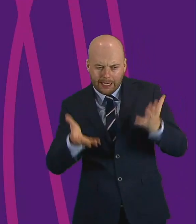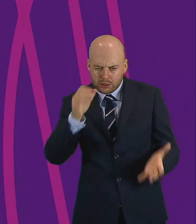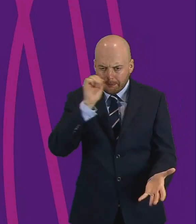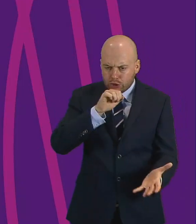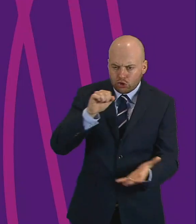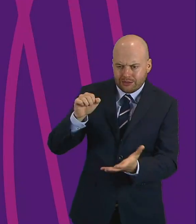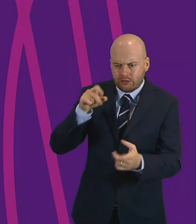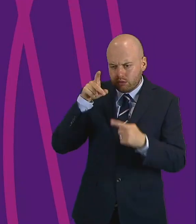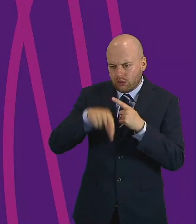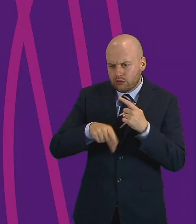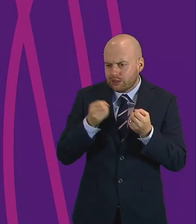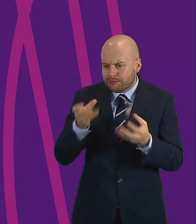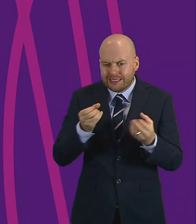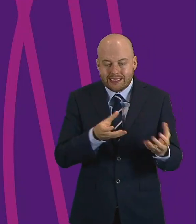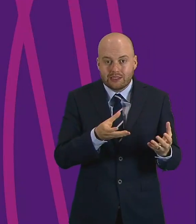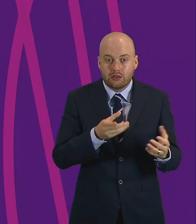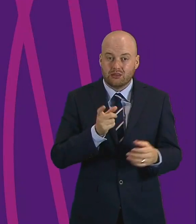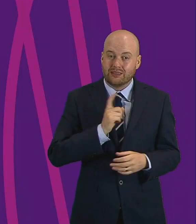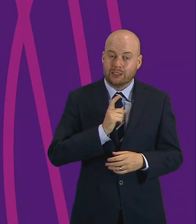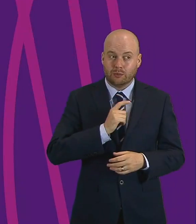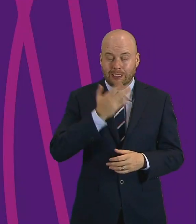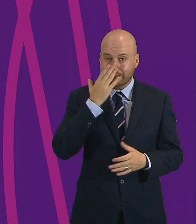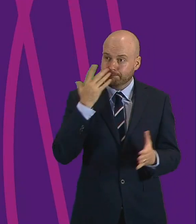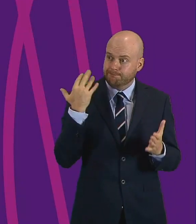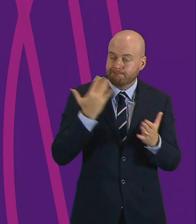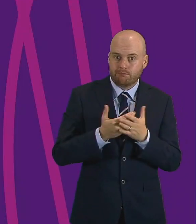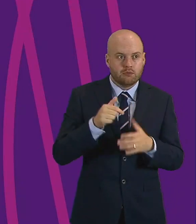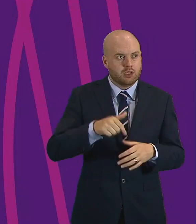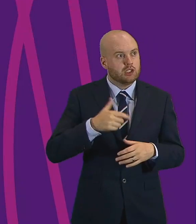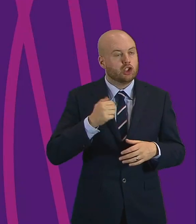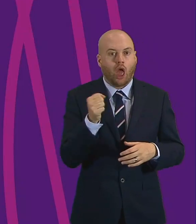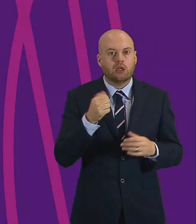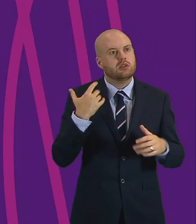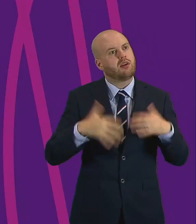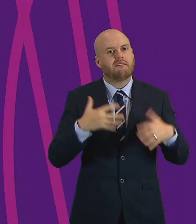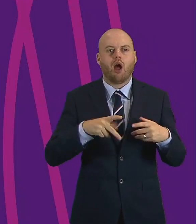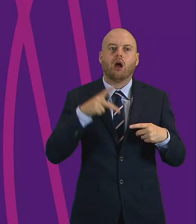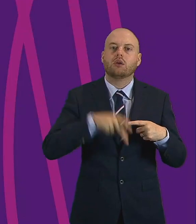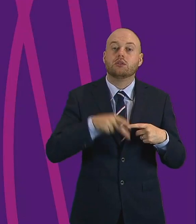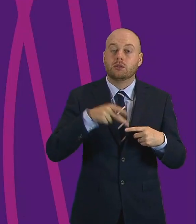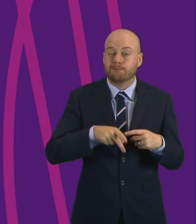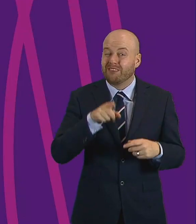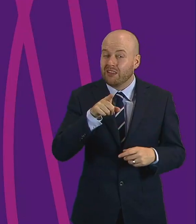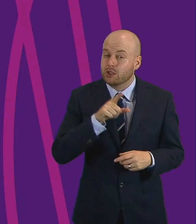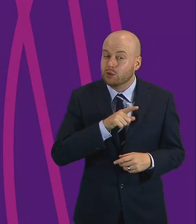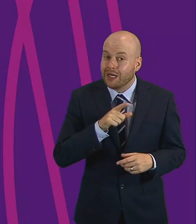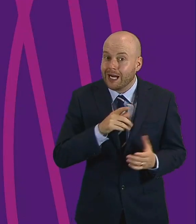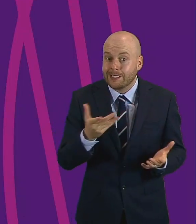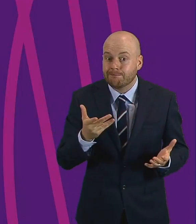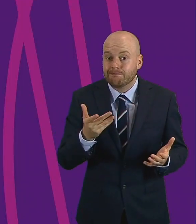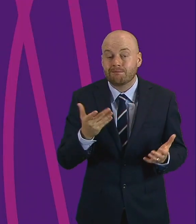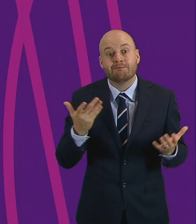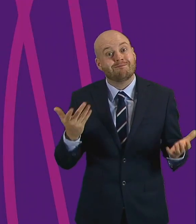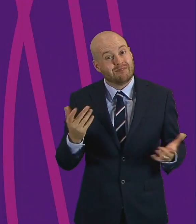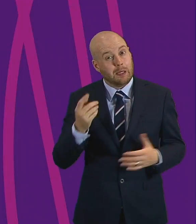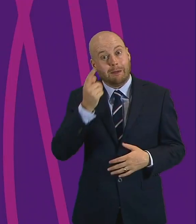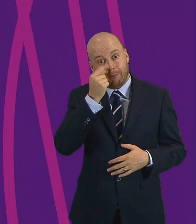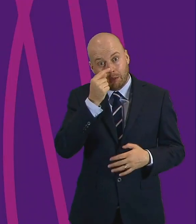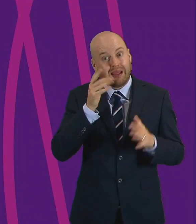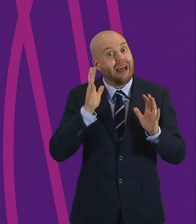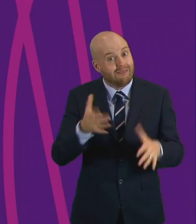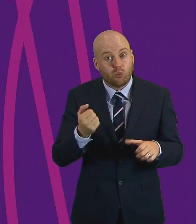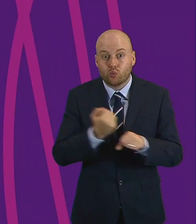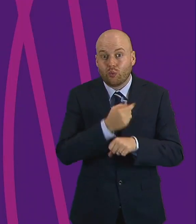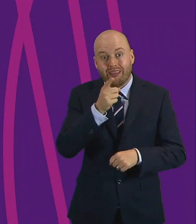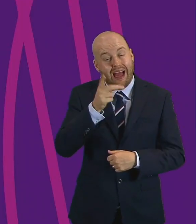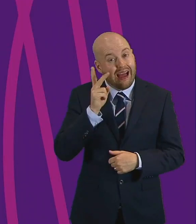detested term of austerity. I very much oppose going down that route again, and potentially it could be even worse than before, given that